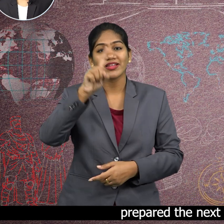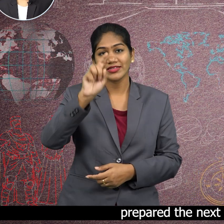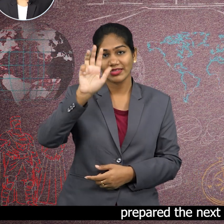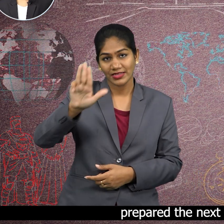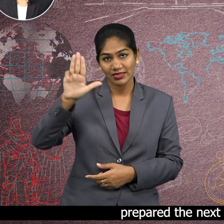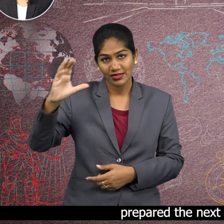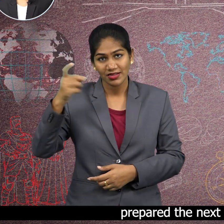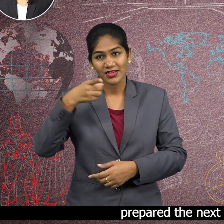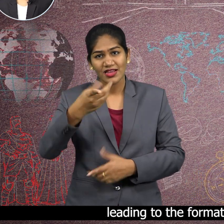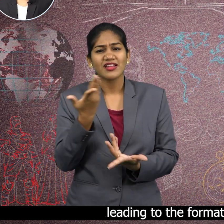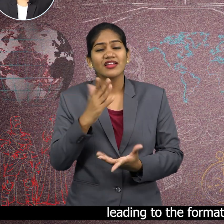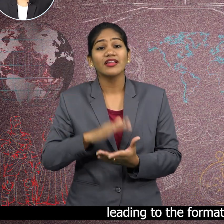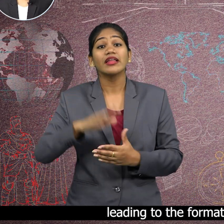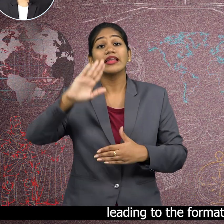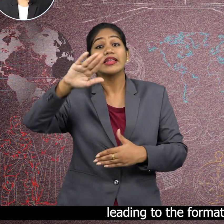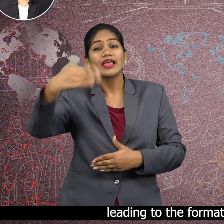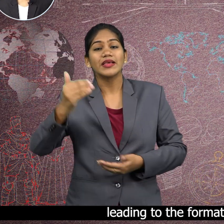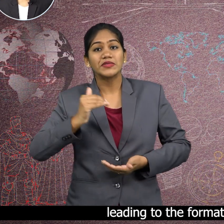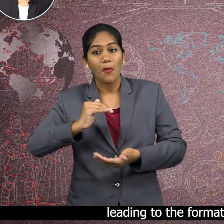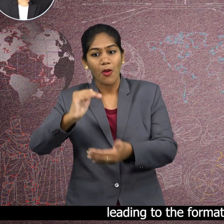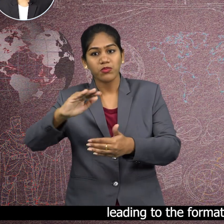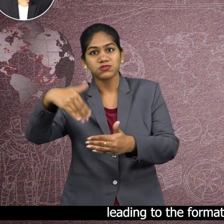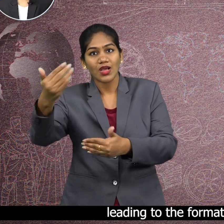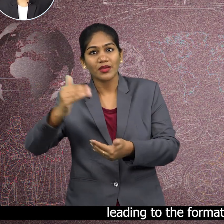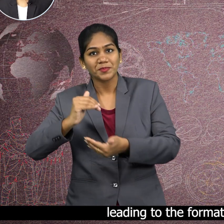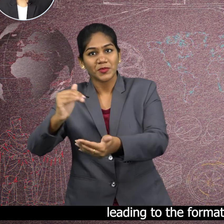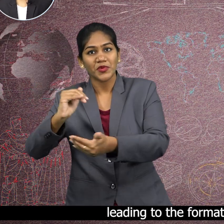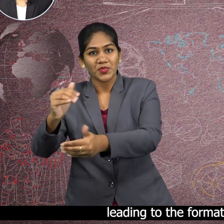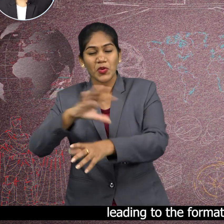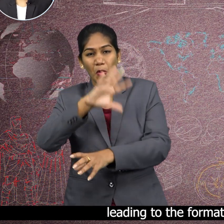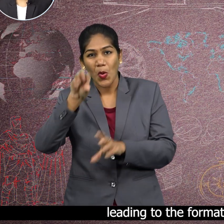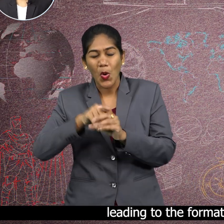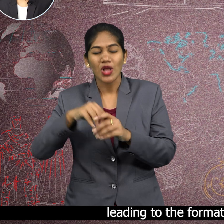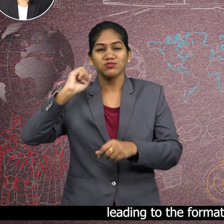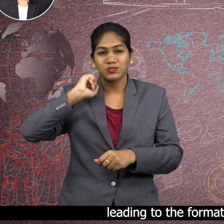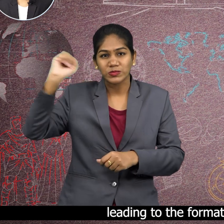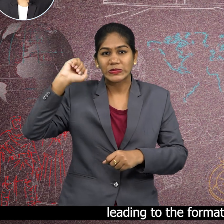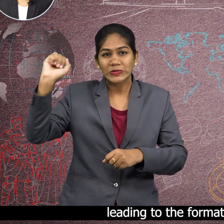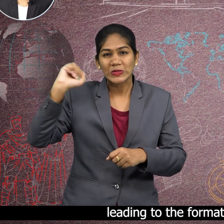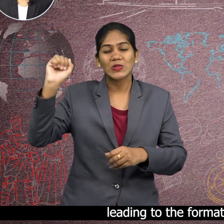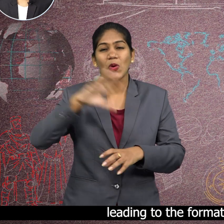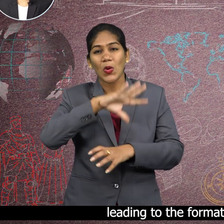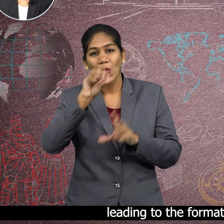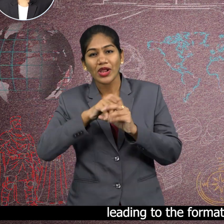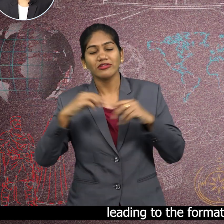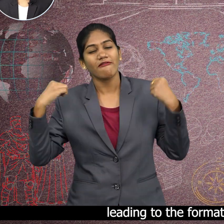activists, leading to the formation of new organizations.